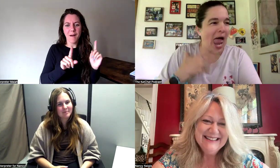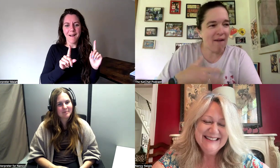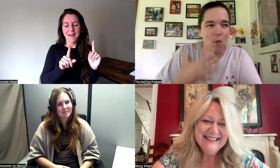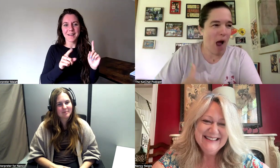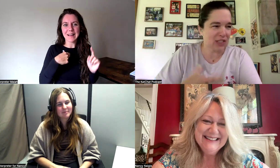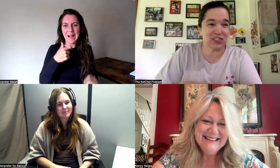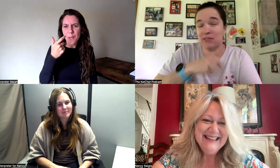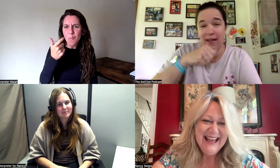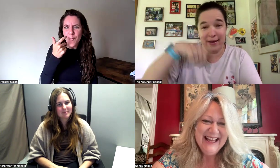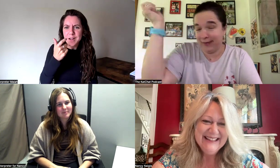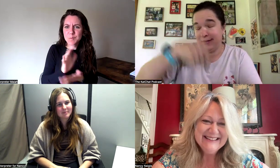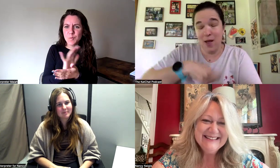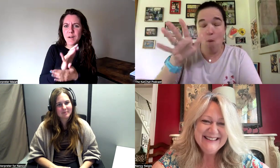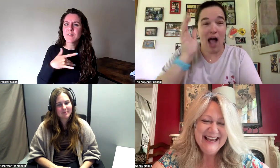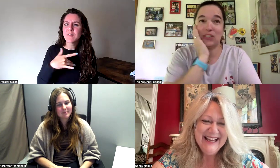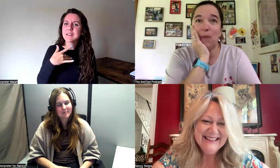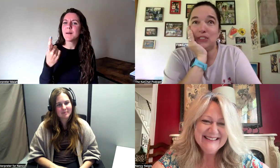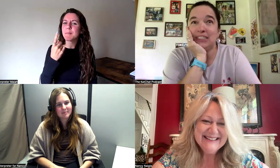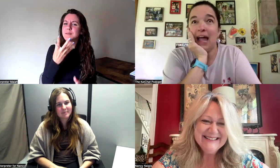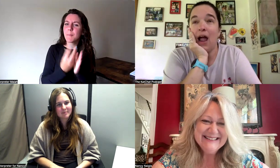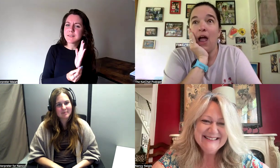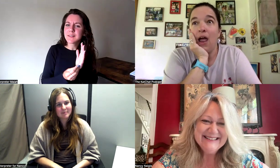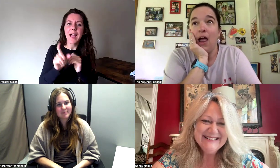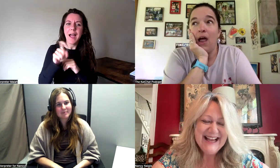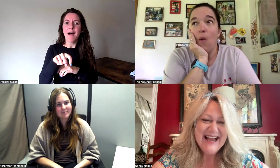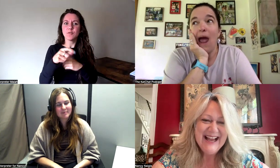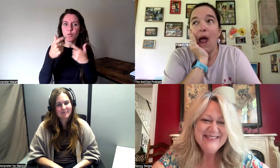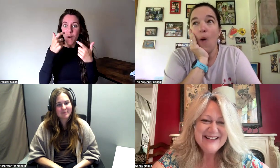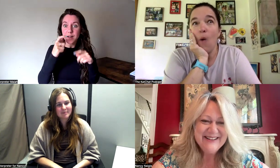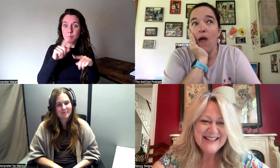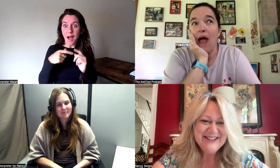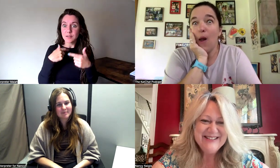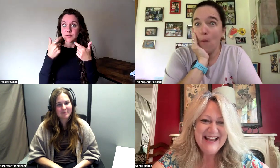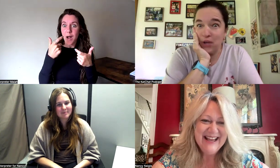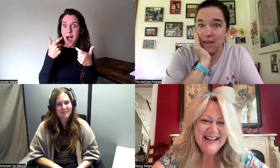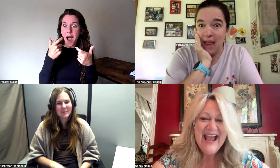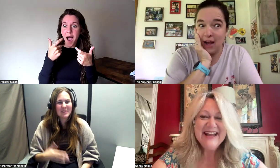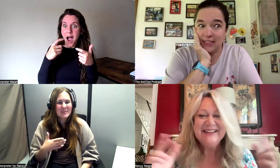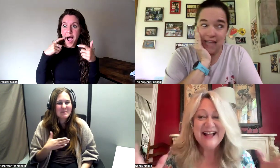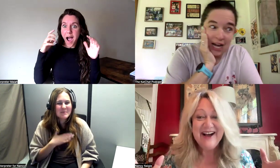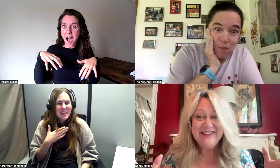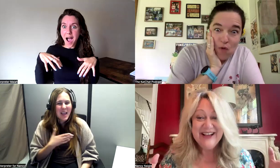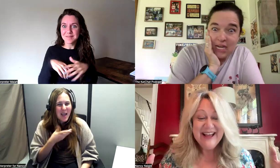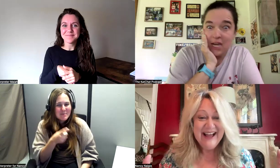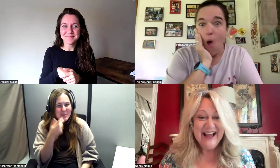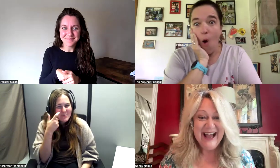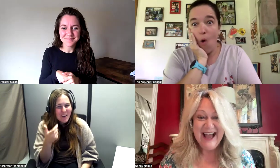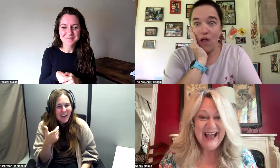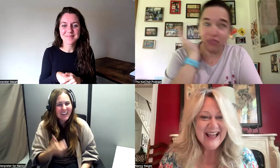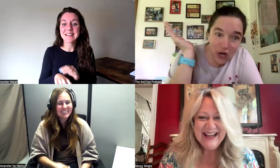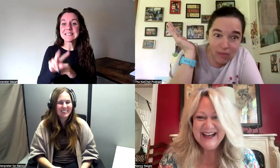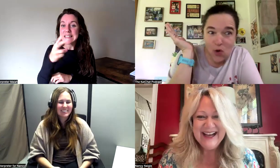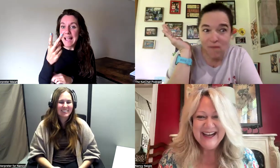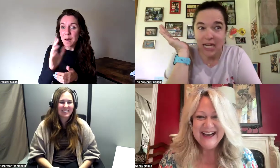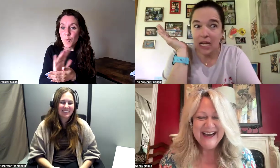missing. I have to watch it. I was like, watch. I was just like, I'm so glad you I hope they're did. gonna And make I a love second movie